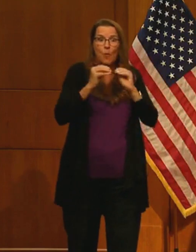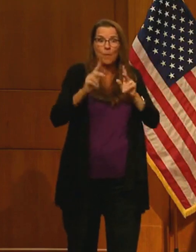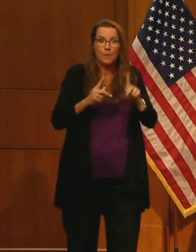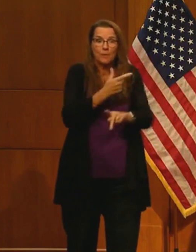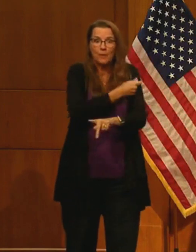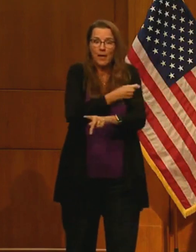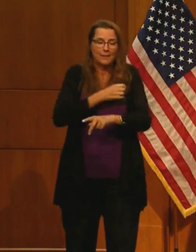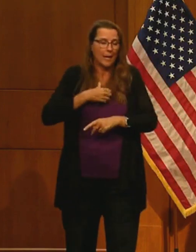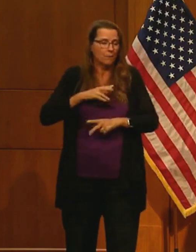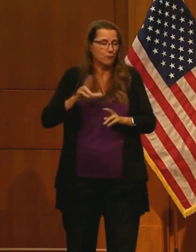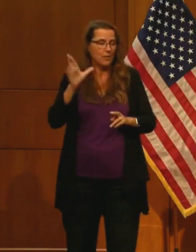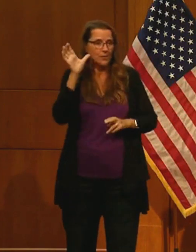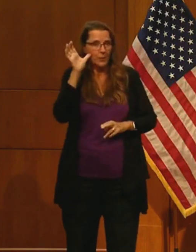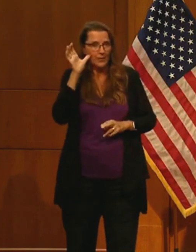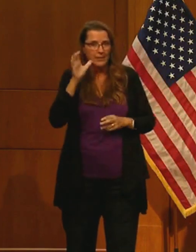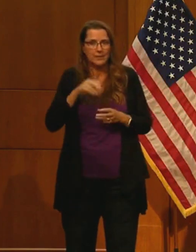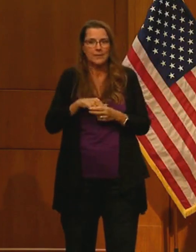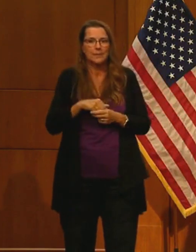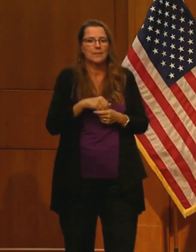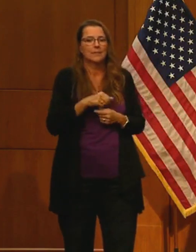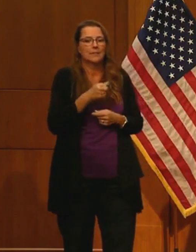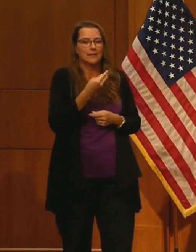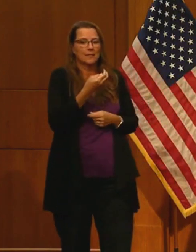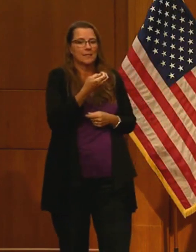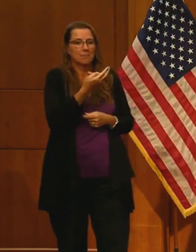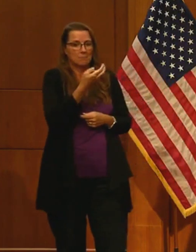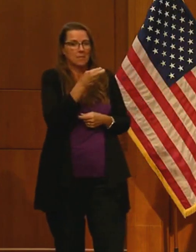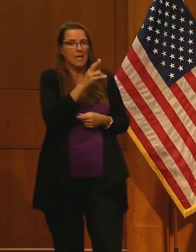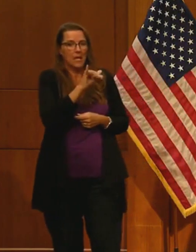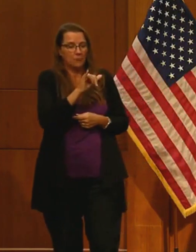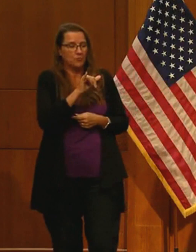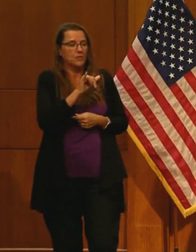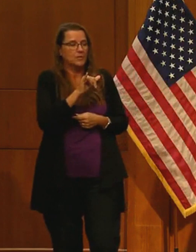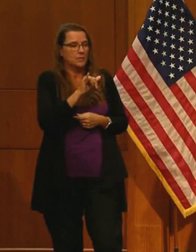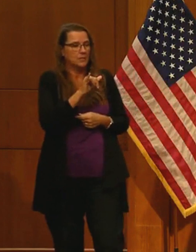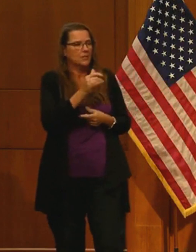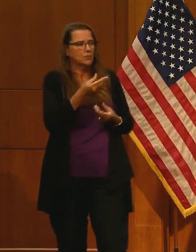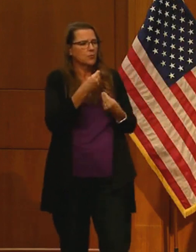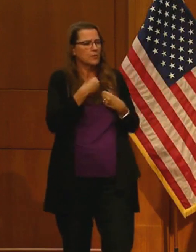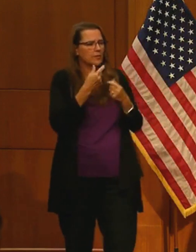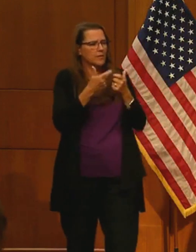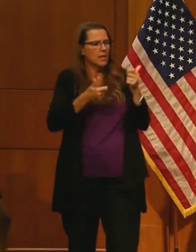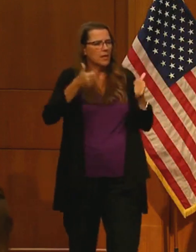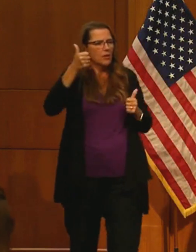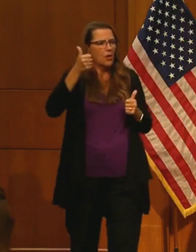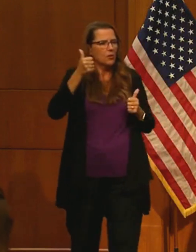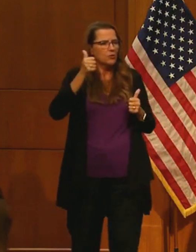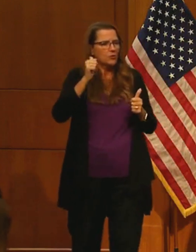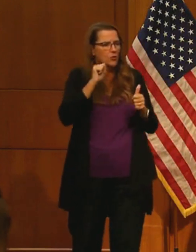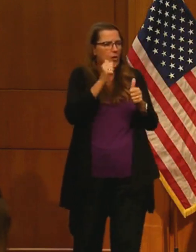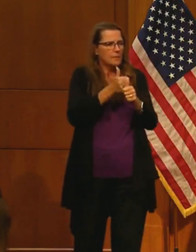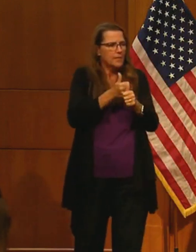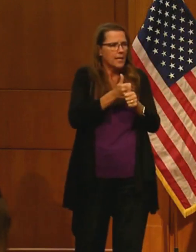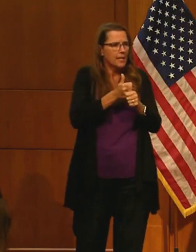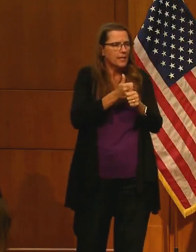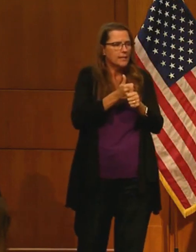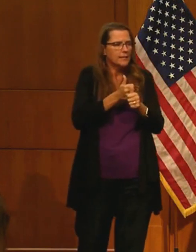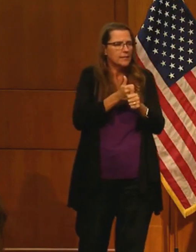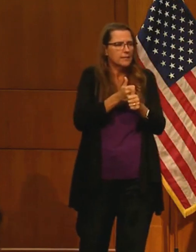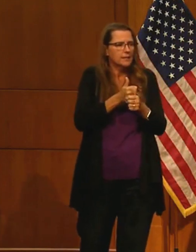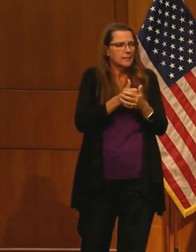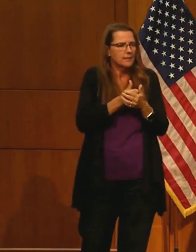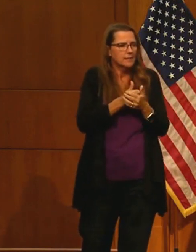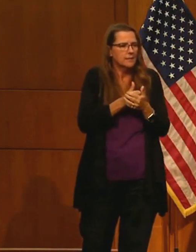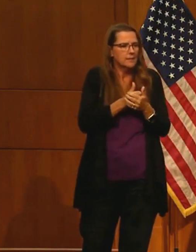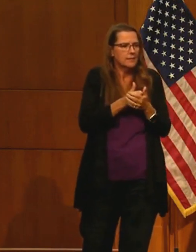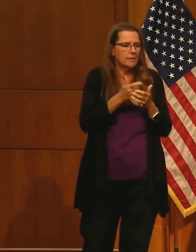ears. Governor, could you give us an update on the larger vaccine clinics the state is hoping to open, kind of where we stand on